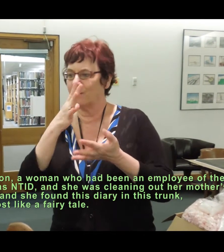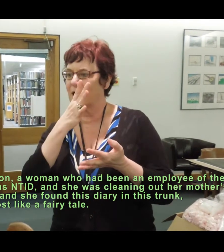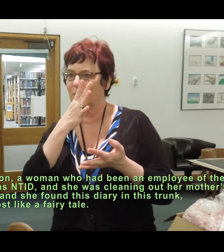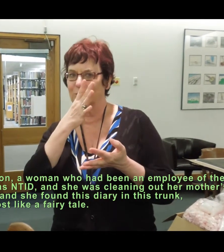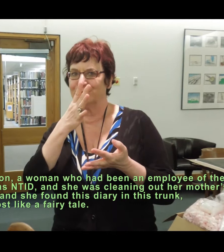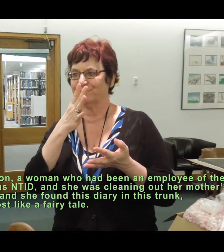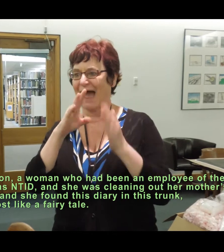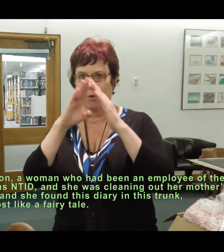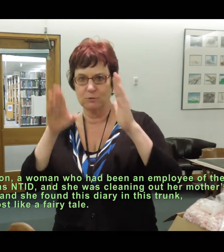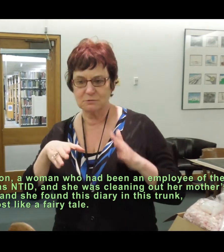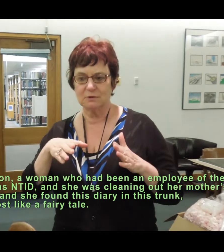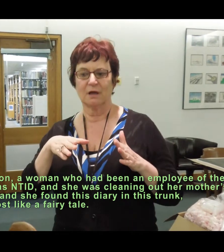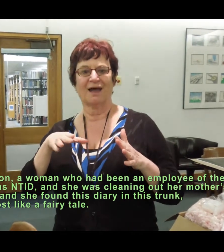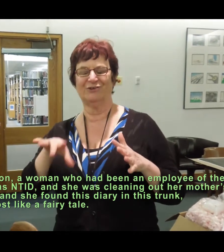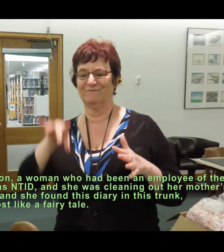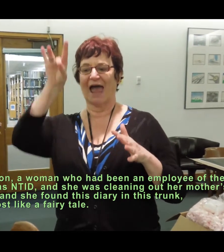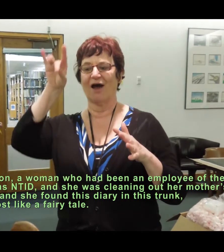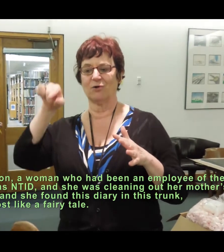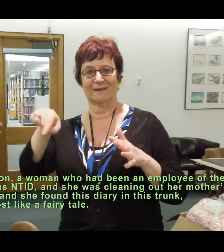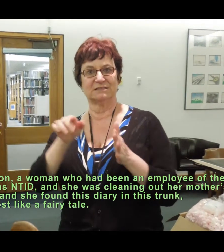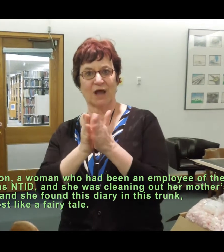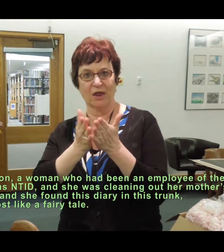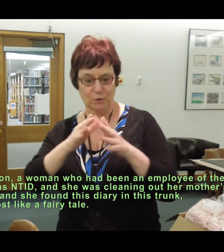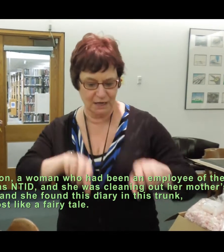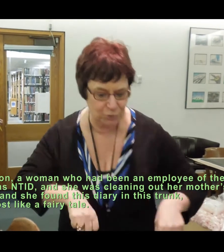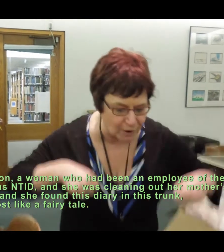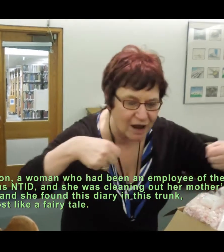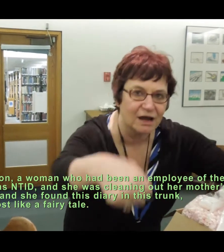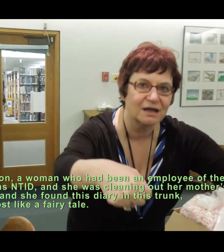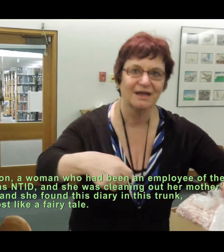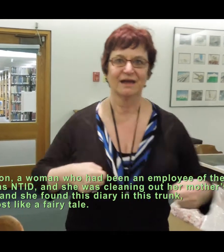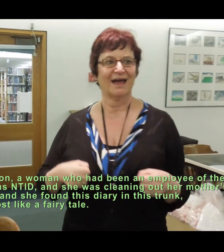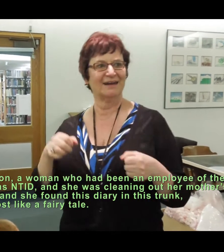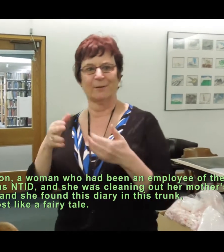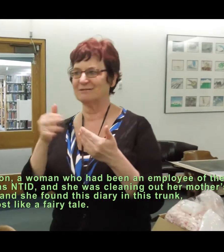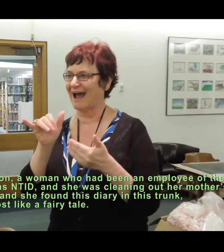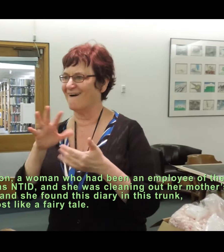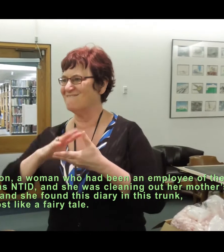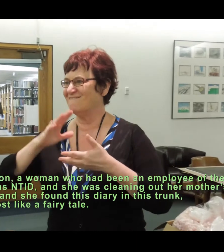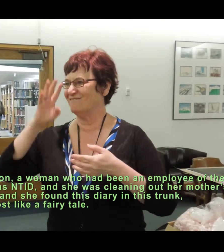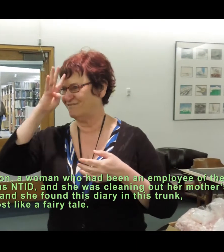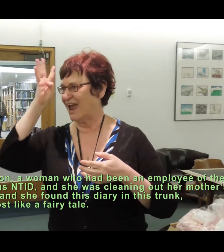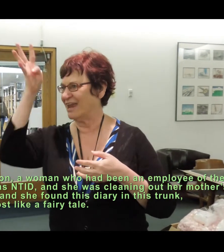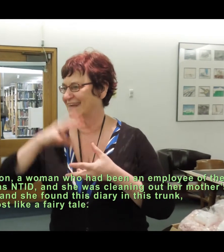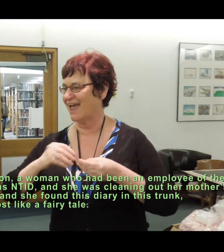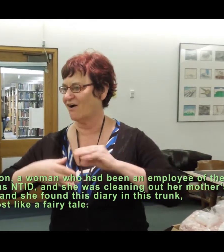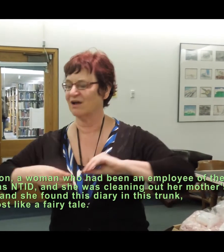And she was cleaning out her mother's house one day, and she found this diary in the trunk. And it was almost like